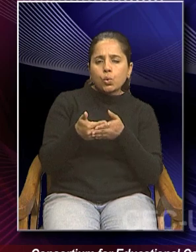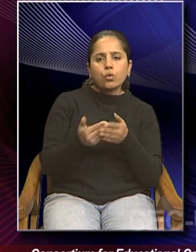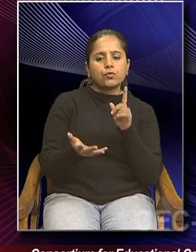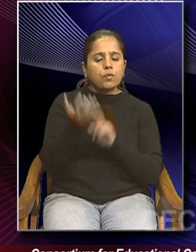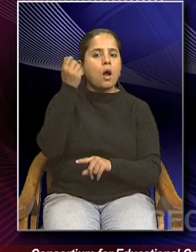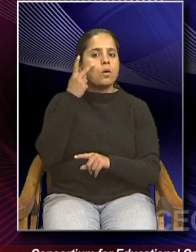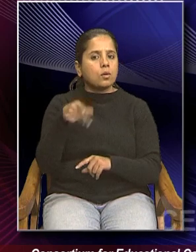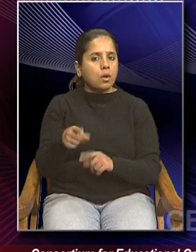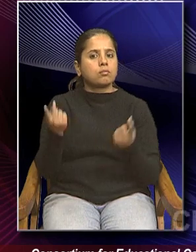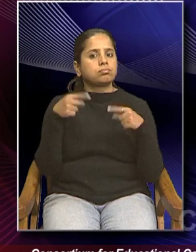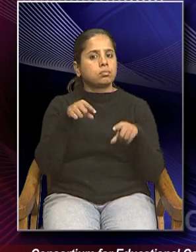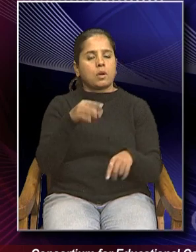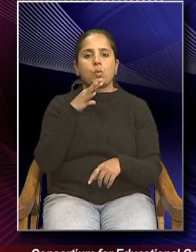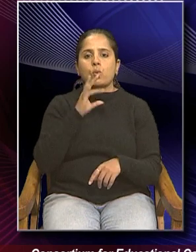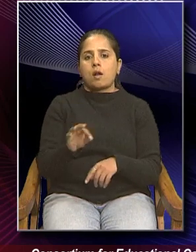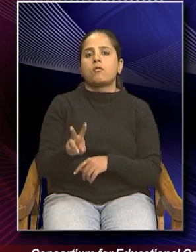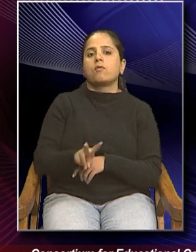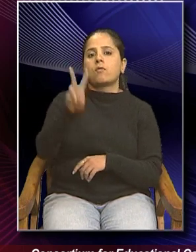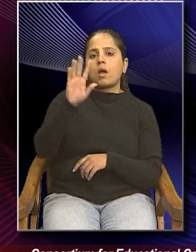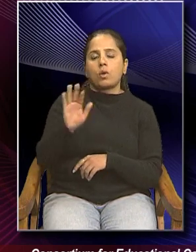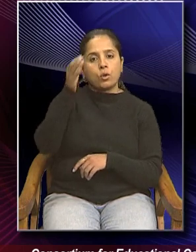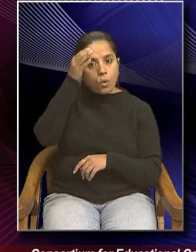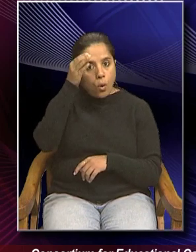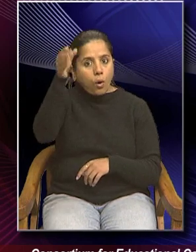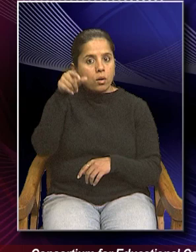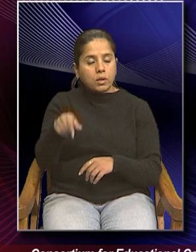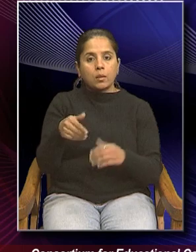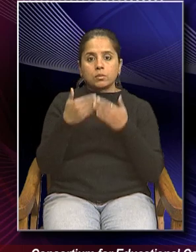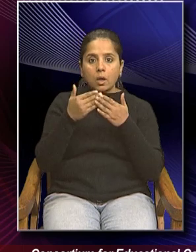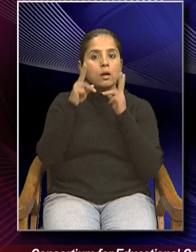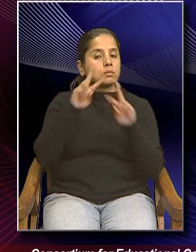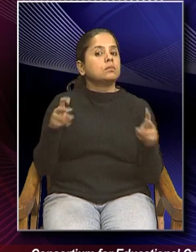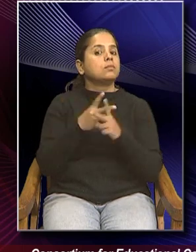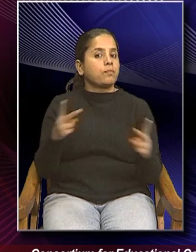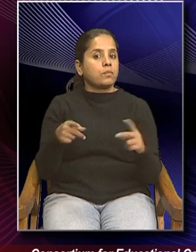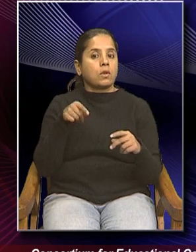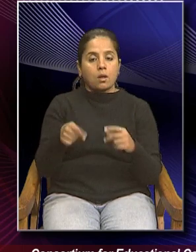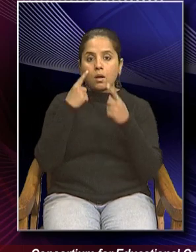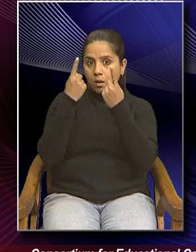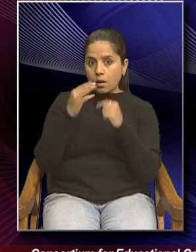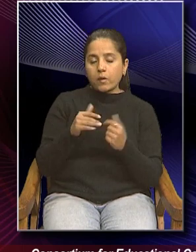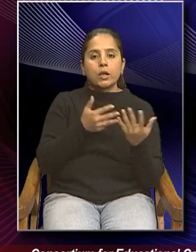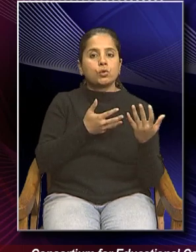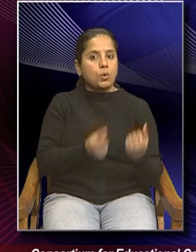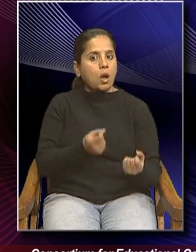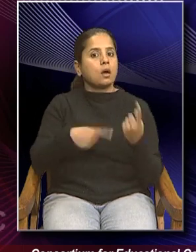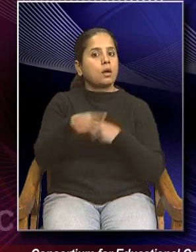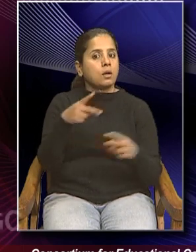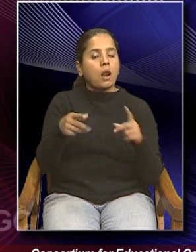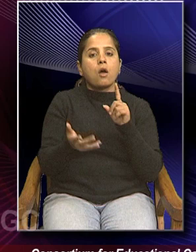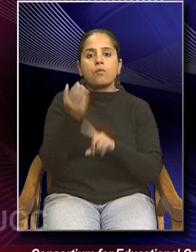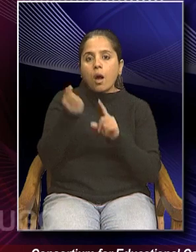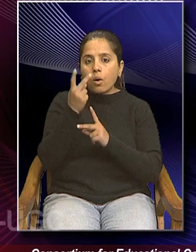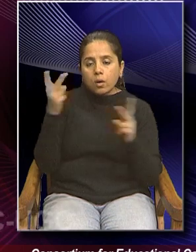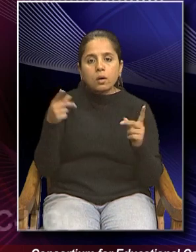findings align with the real values or concepts being studied. It assesses the trustworthiness of findings